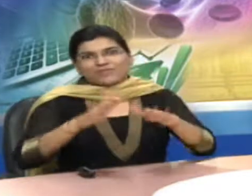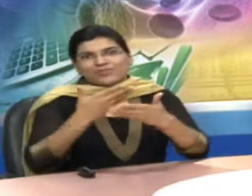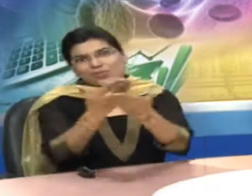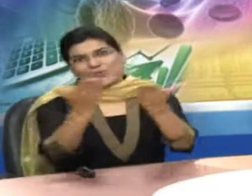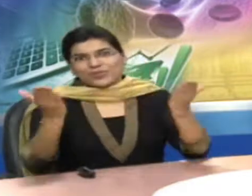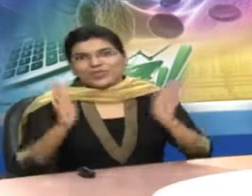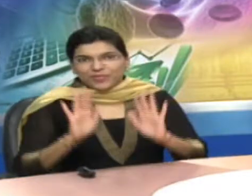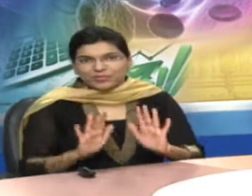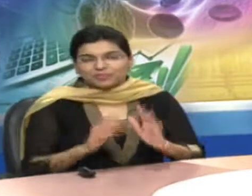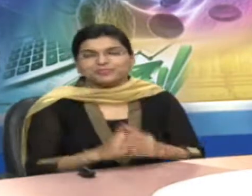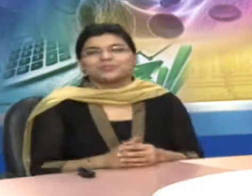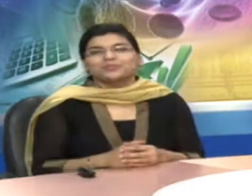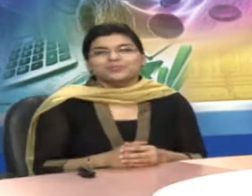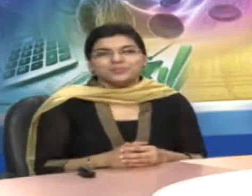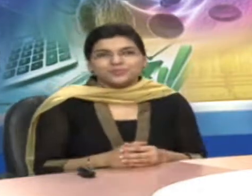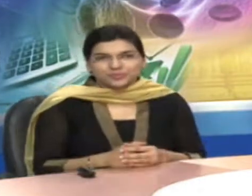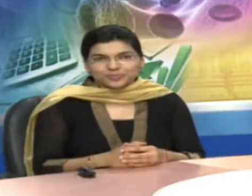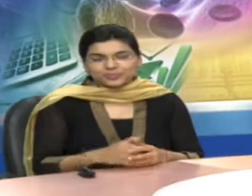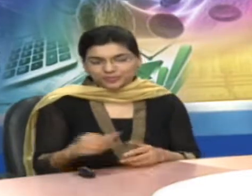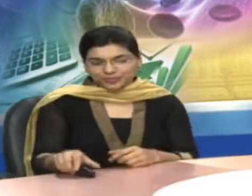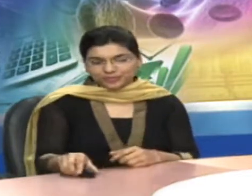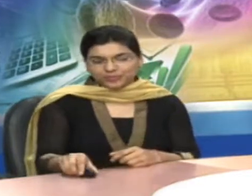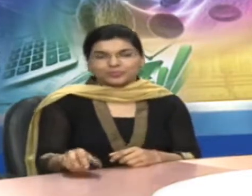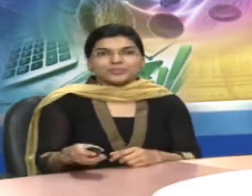new knowledgeable things.